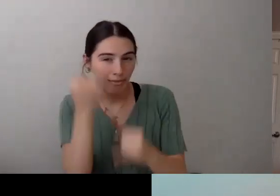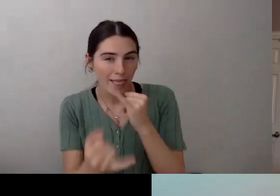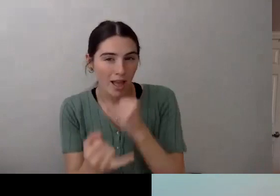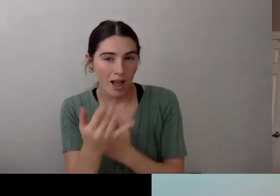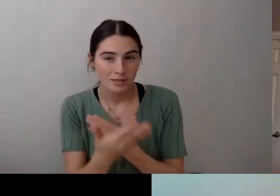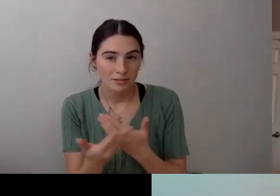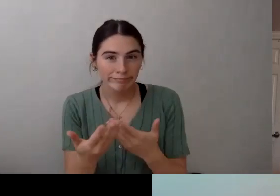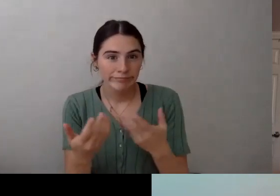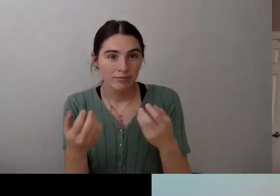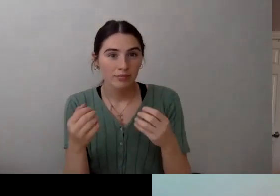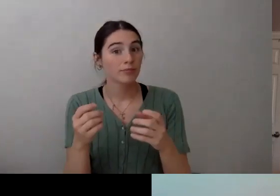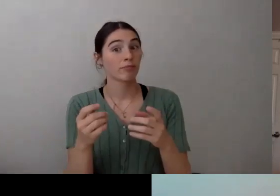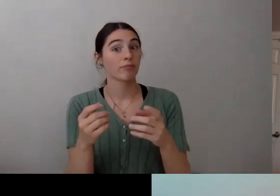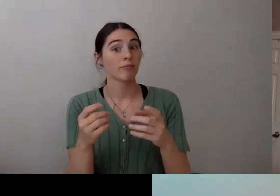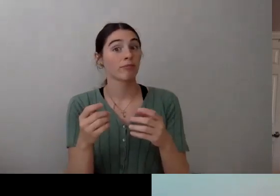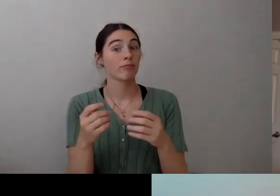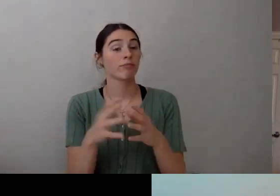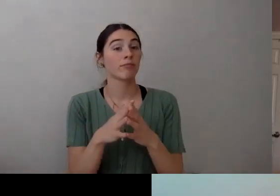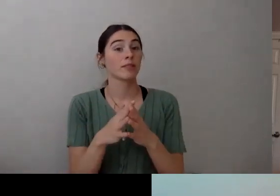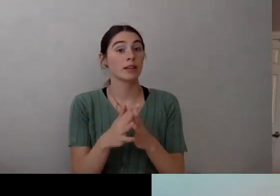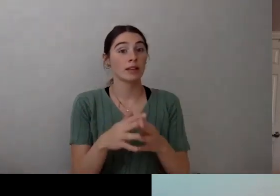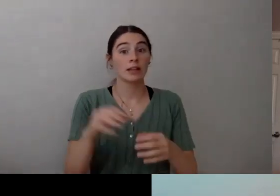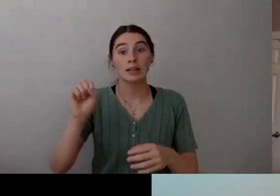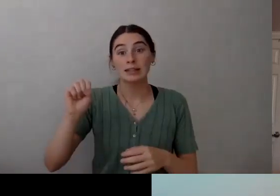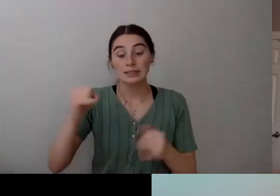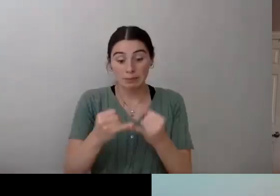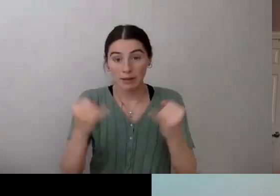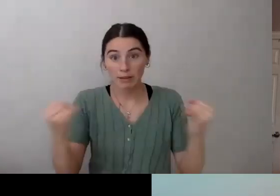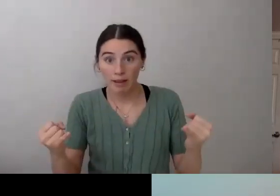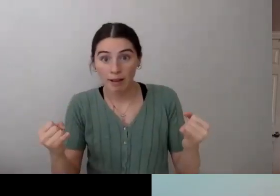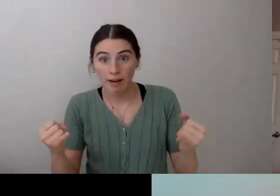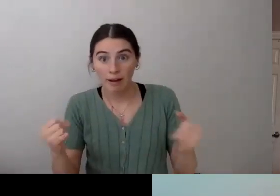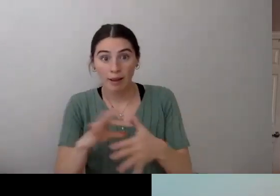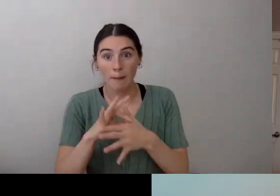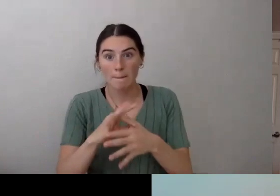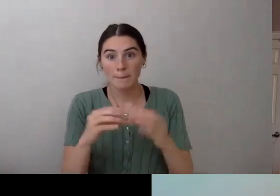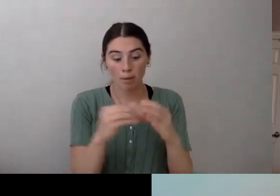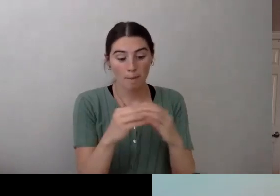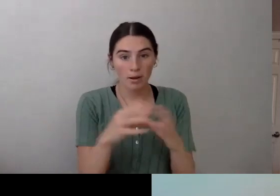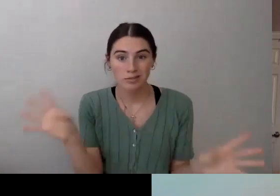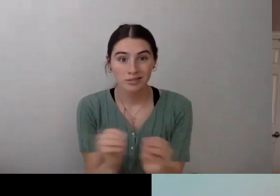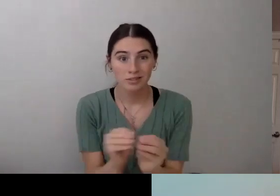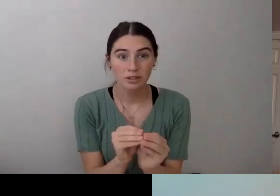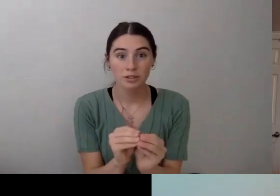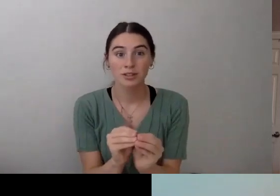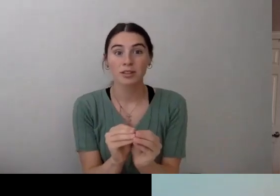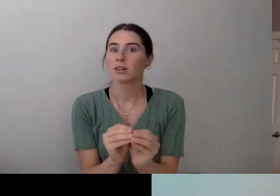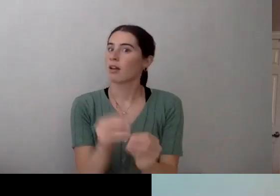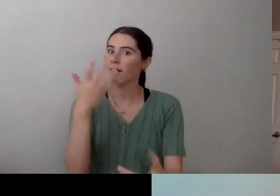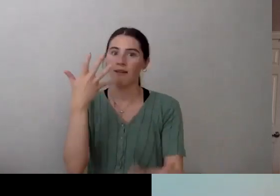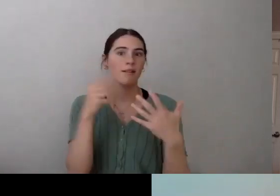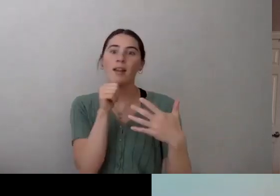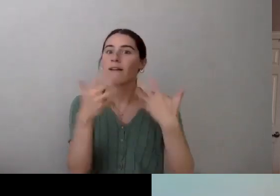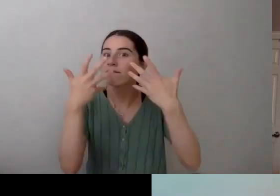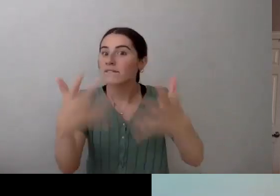no spaghetti and meatballs is ready to eat until you have the pecorino romano